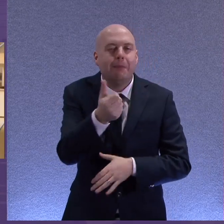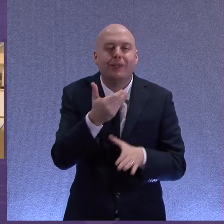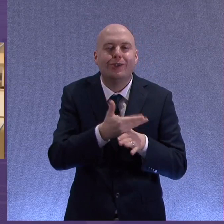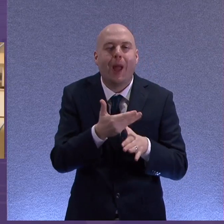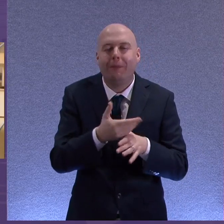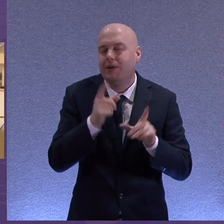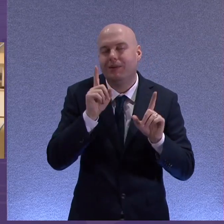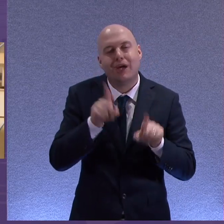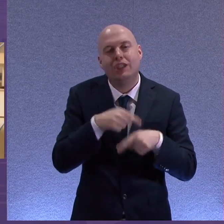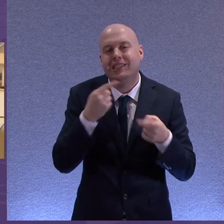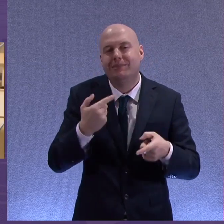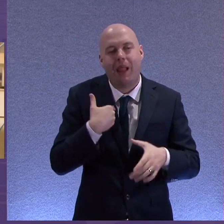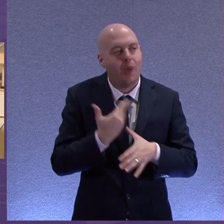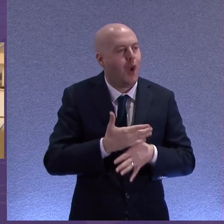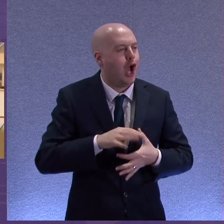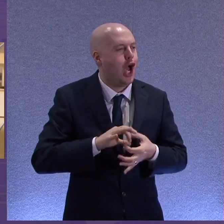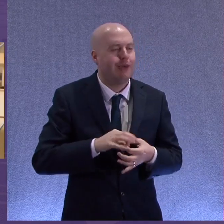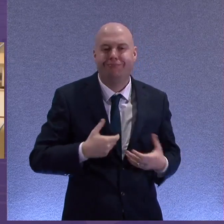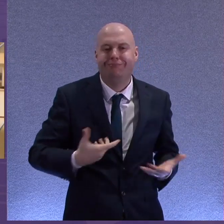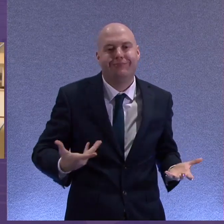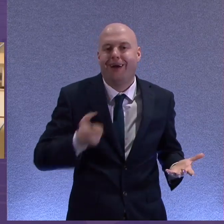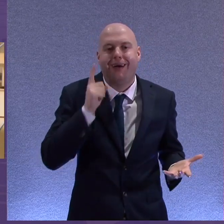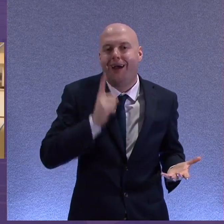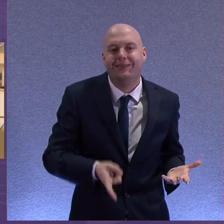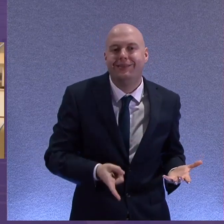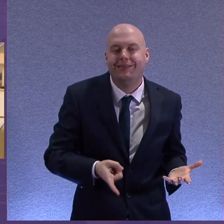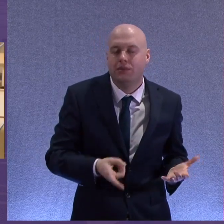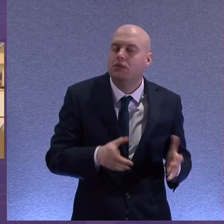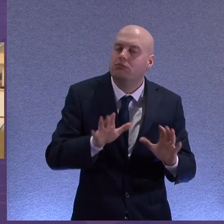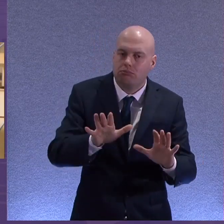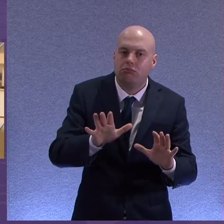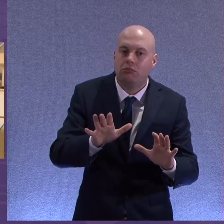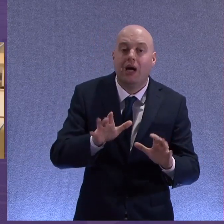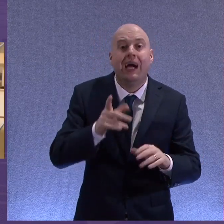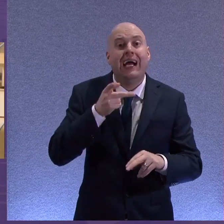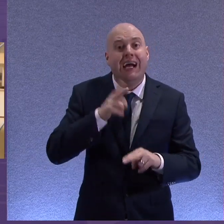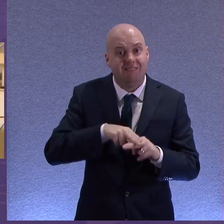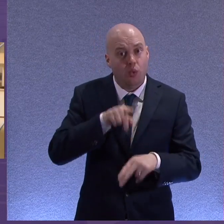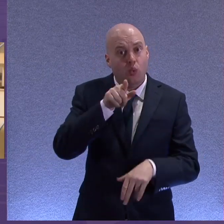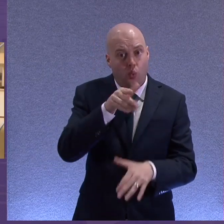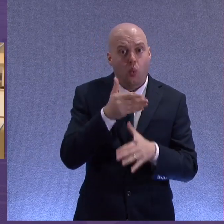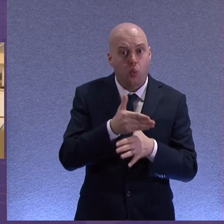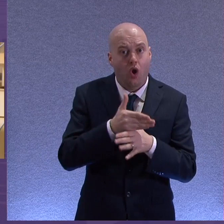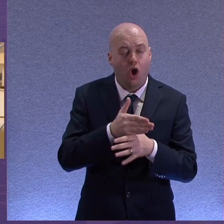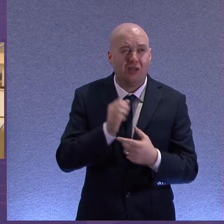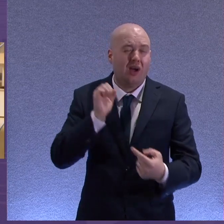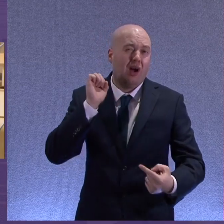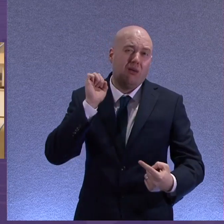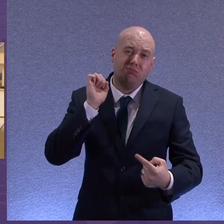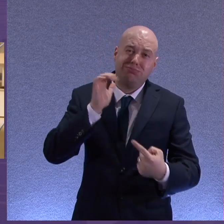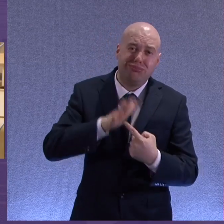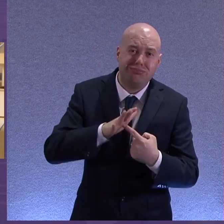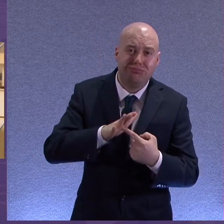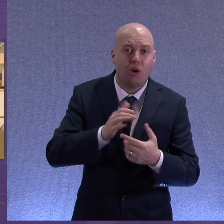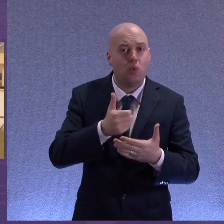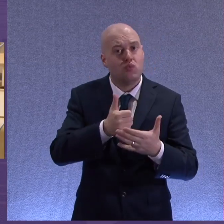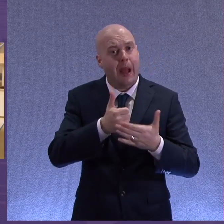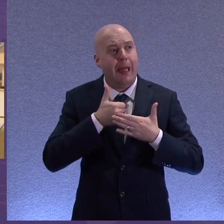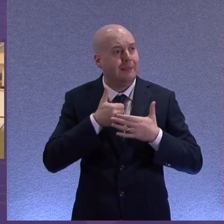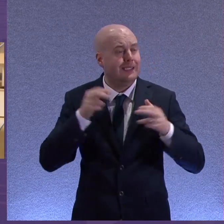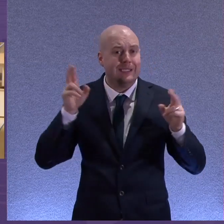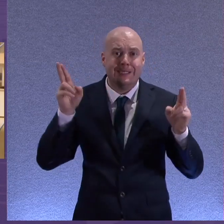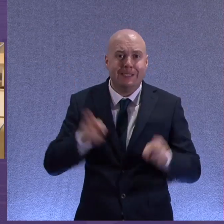for people, if they consider themselves to be doing essential work, is, are you able to have safe